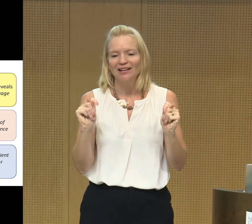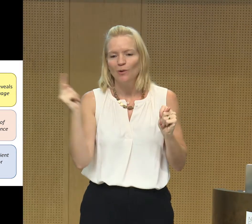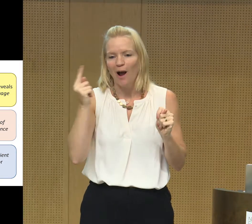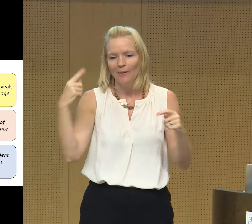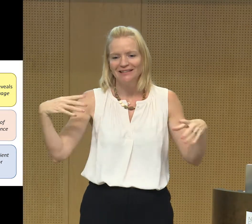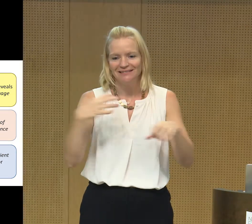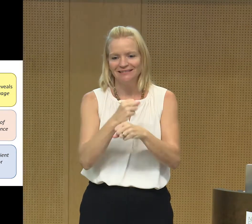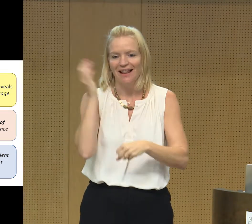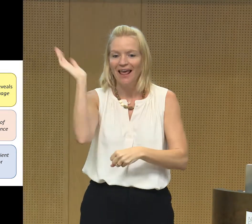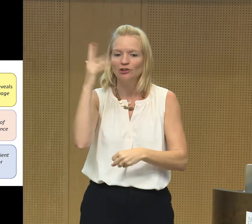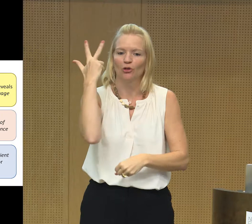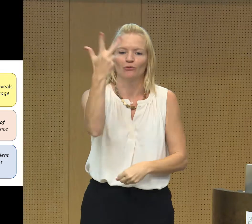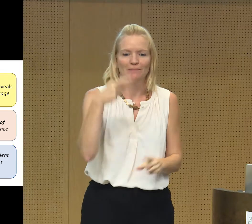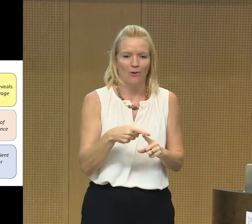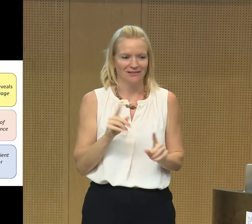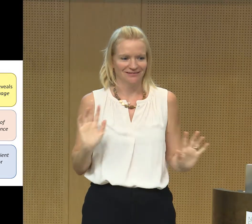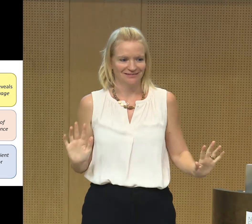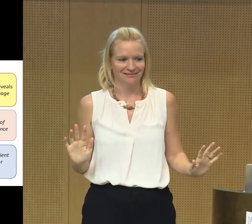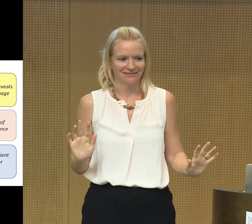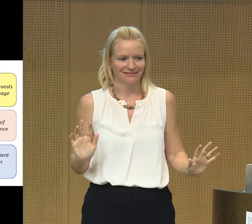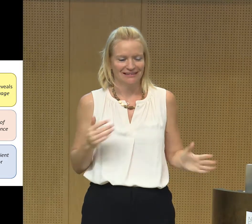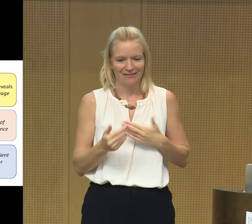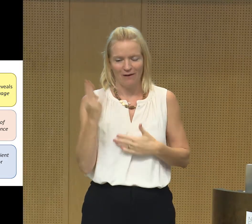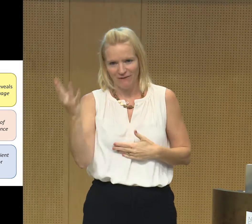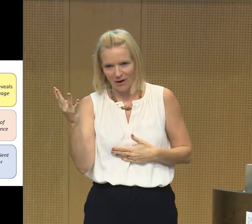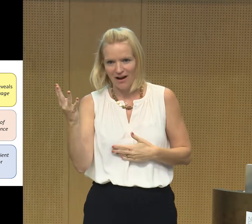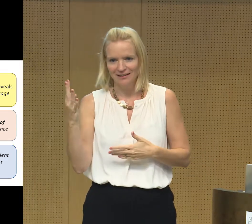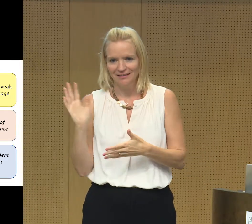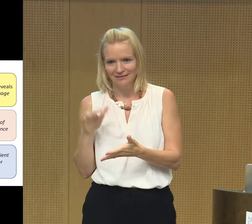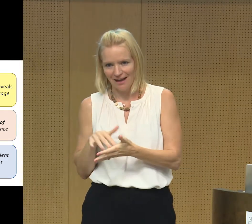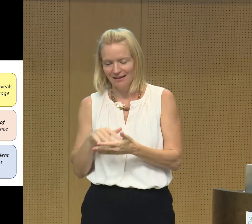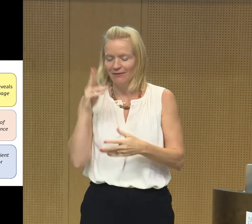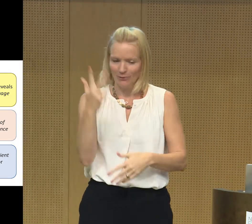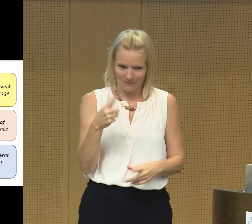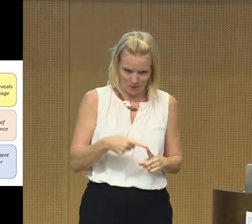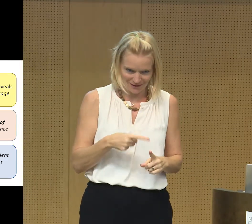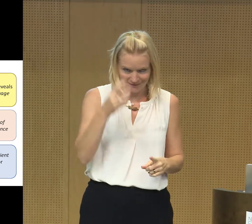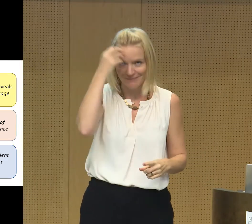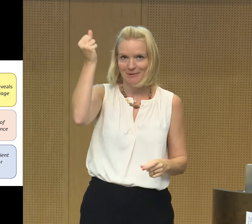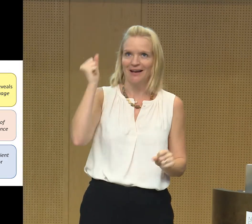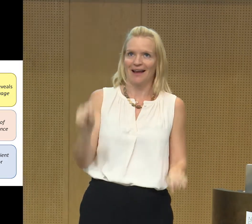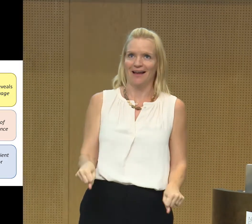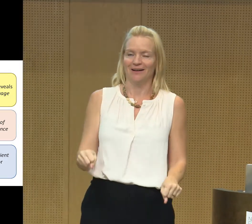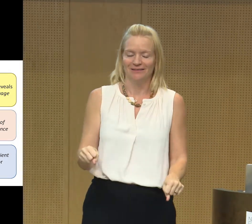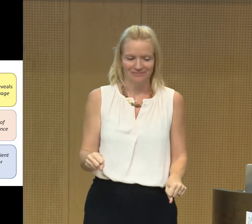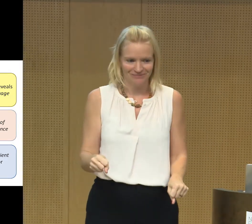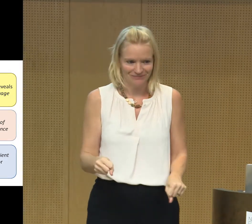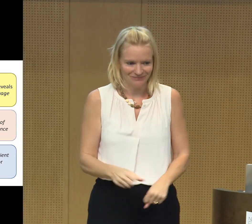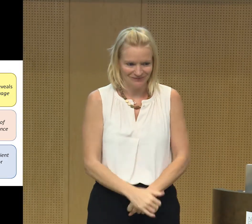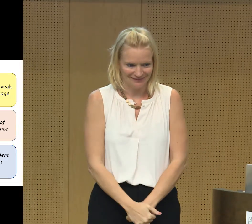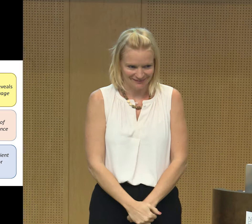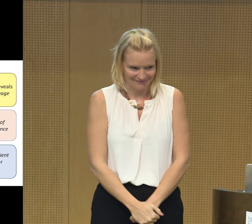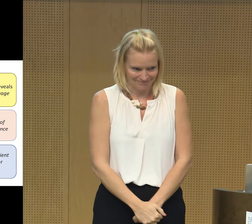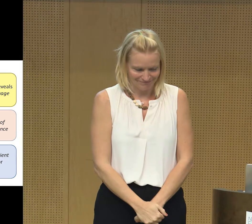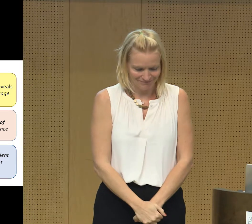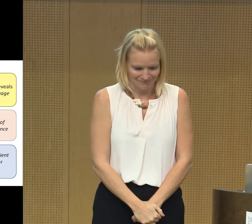but I try to usually sum up my talks in 3 points, something that you can take away easily.